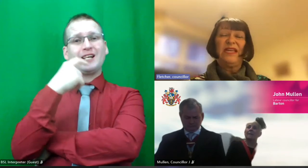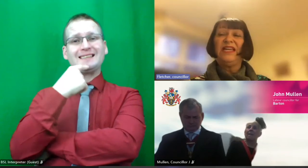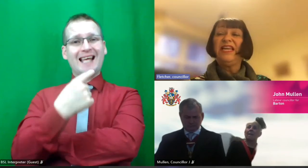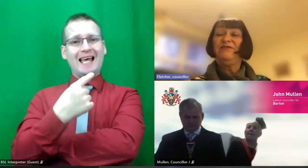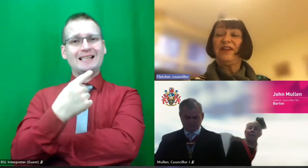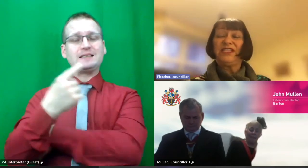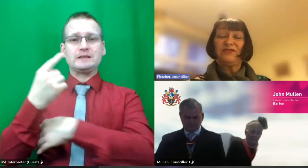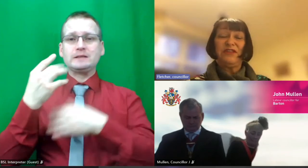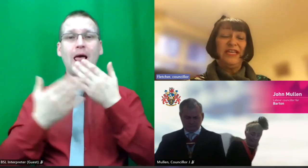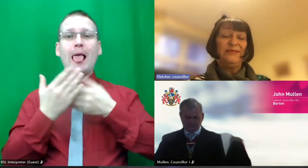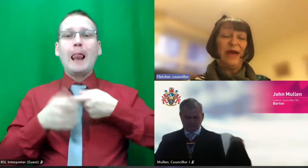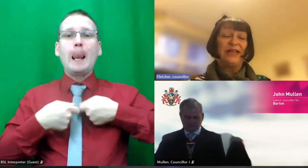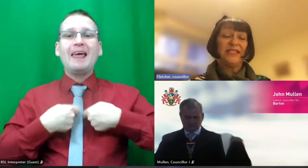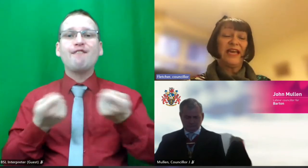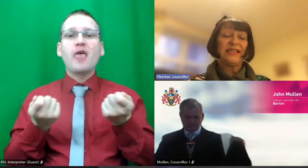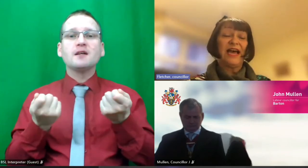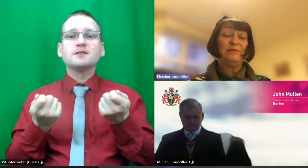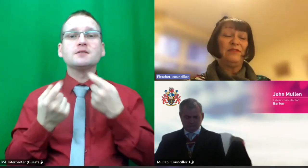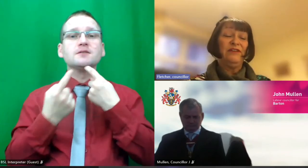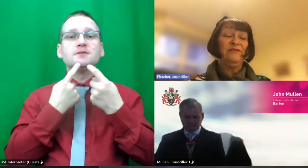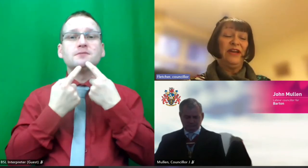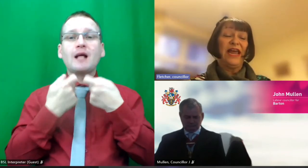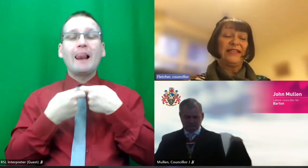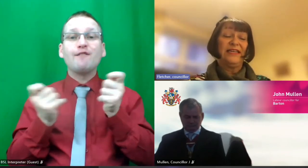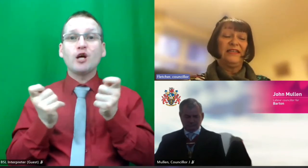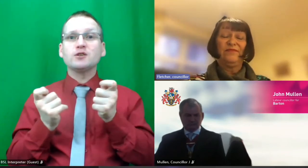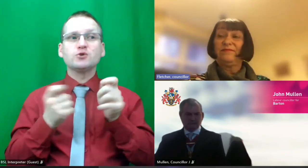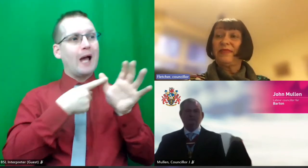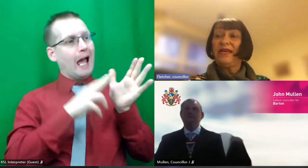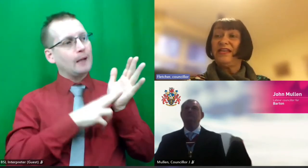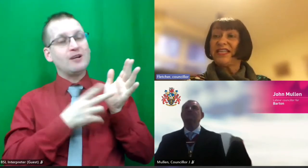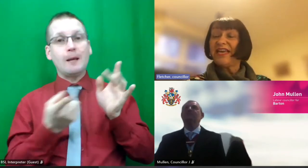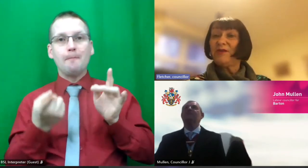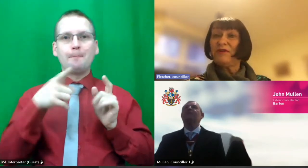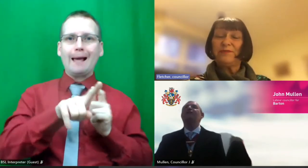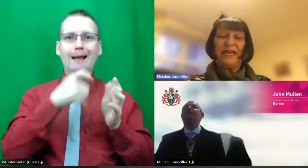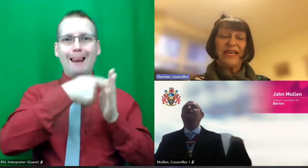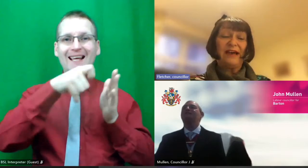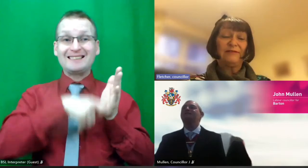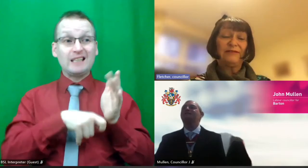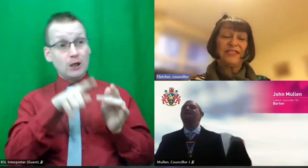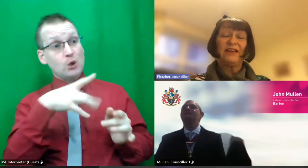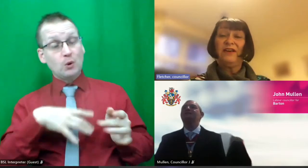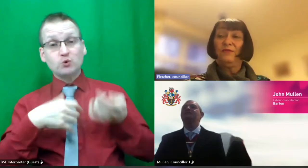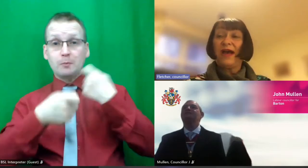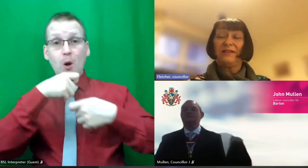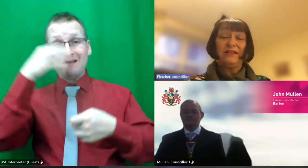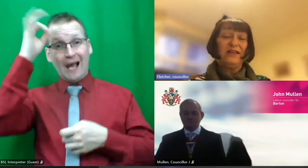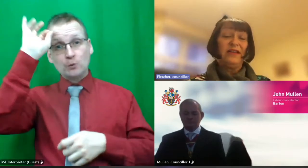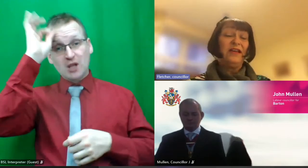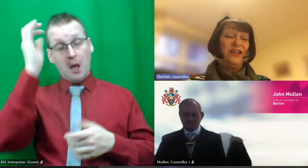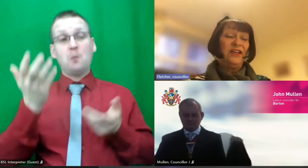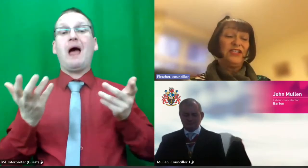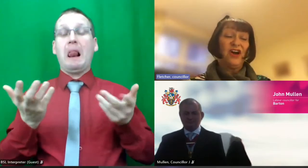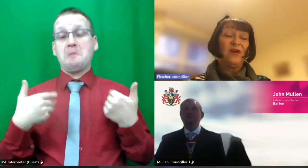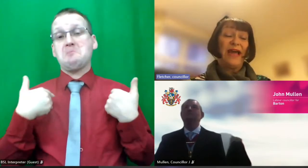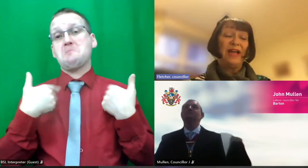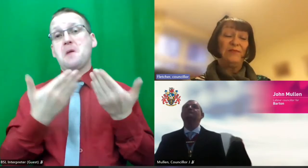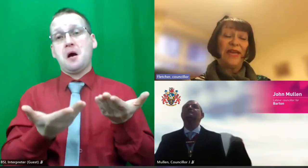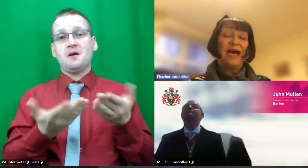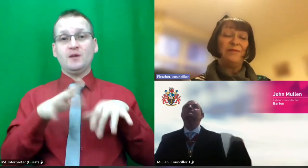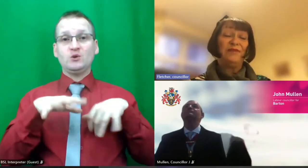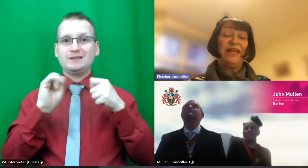replied, leaflets are in these bags to get Anne-Marie re-elected. You say you want to be a councillor? Well, you can